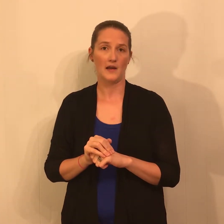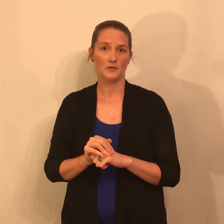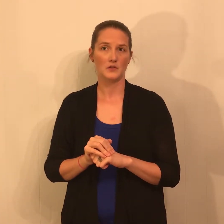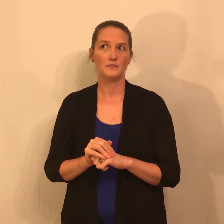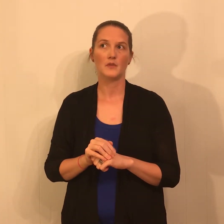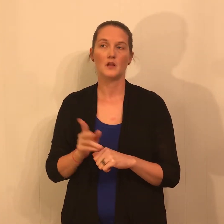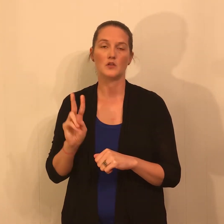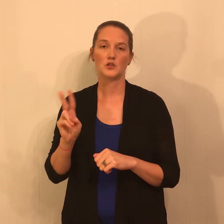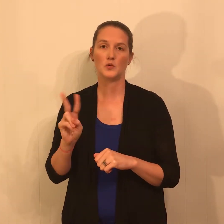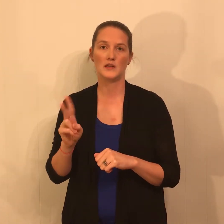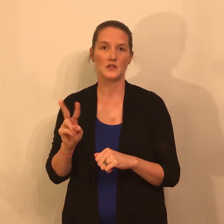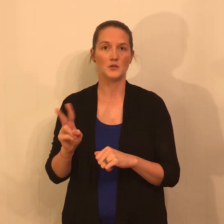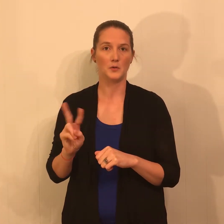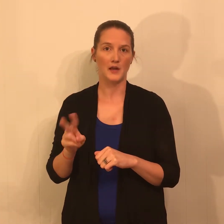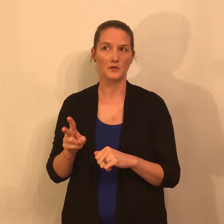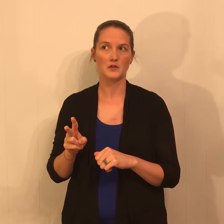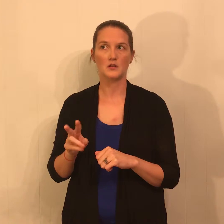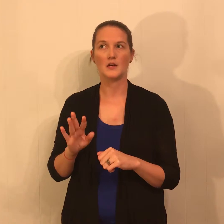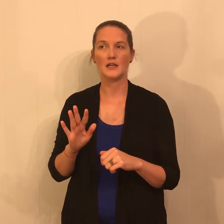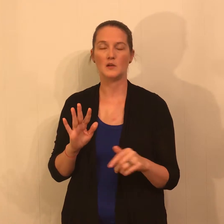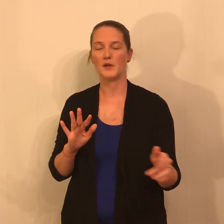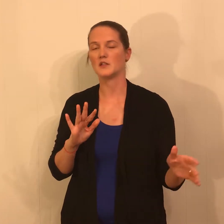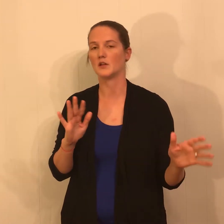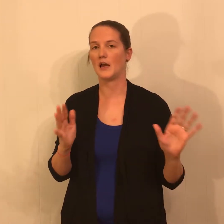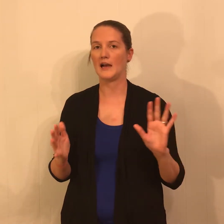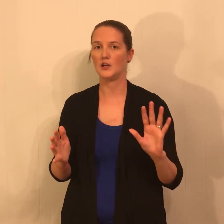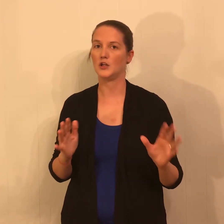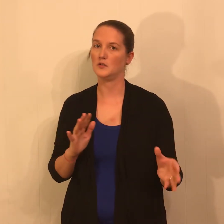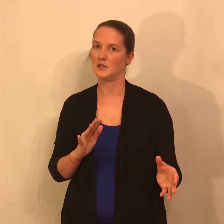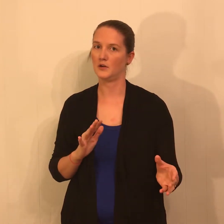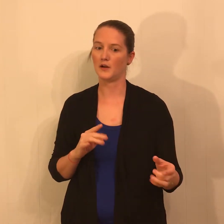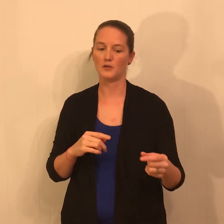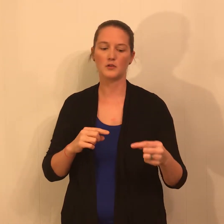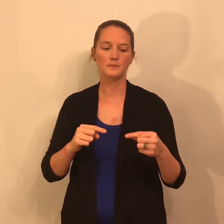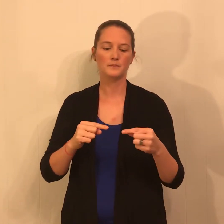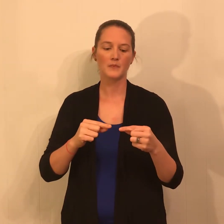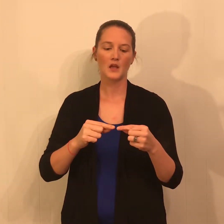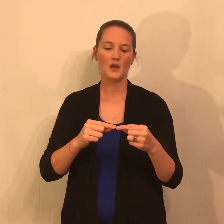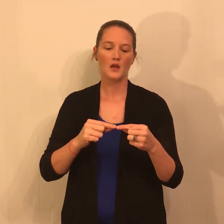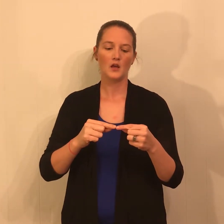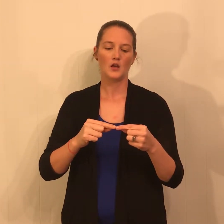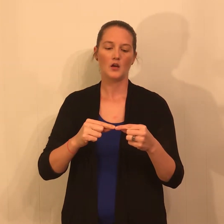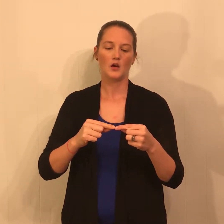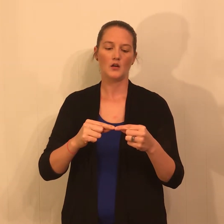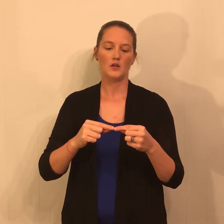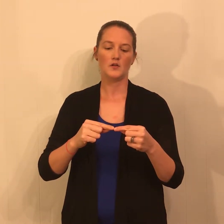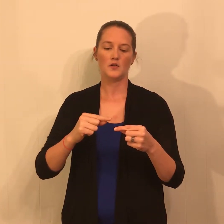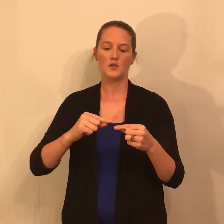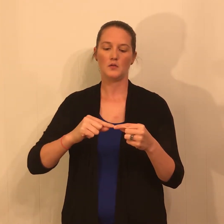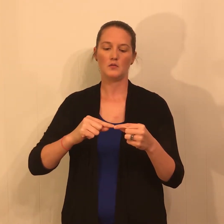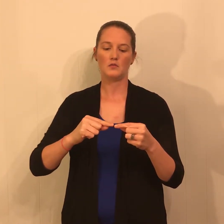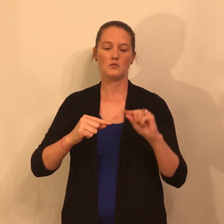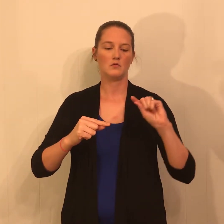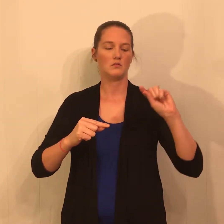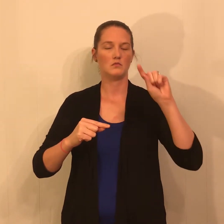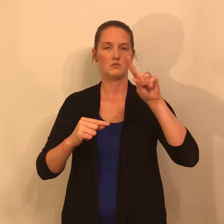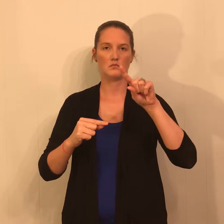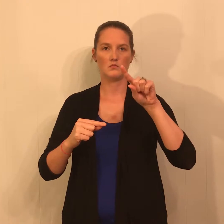Around. There's two ways to do around, and it depends on how you're using around. You can do